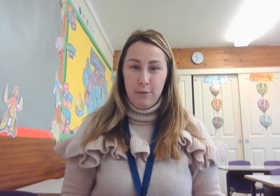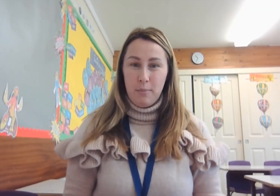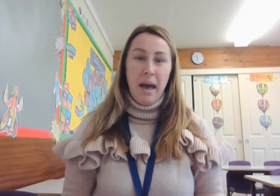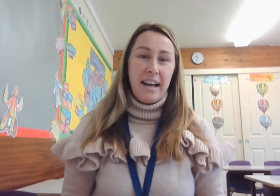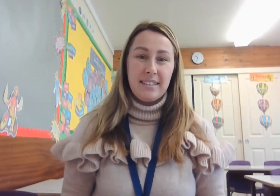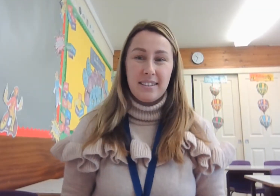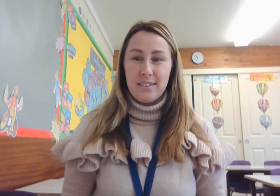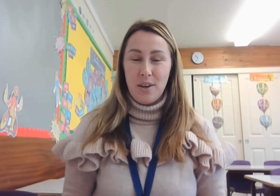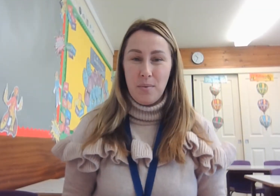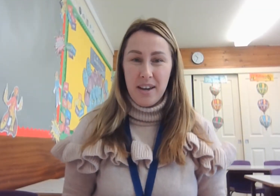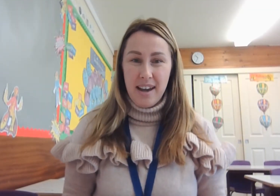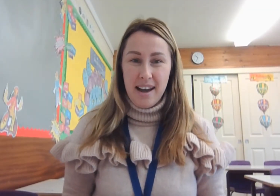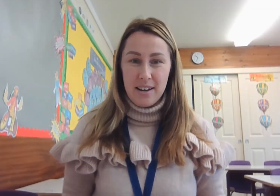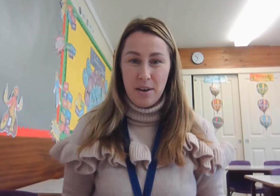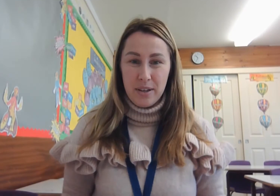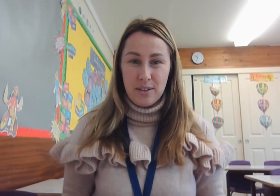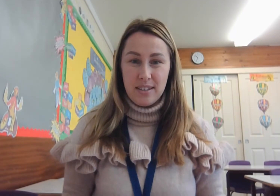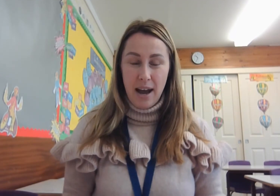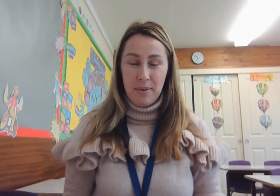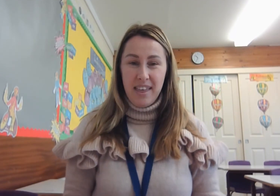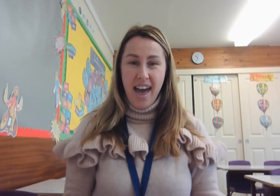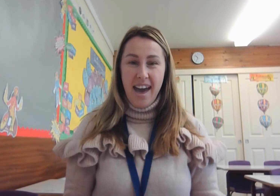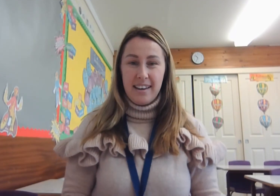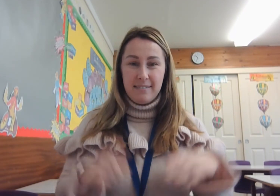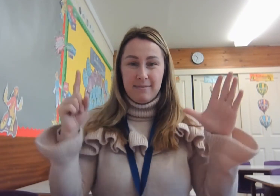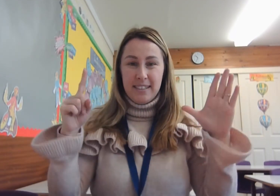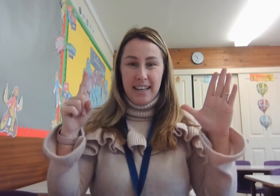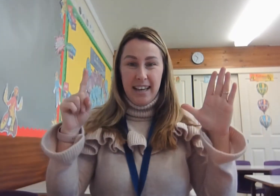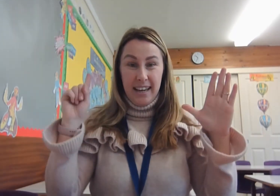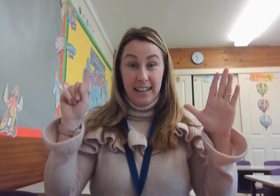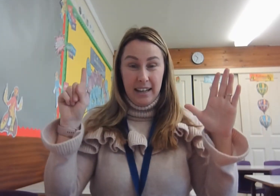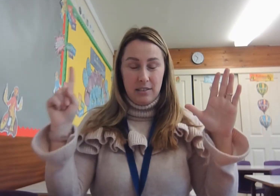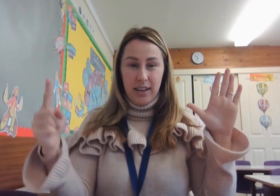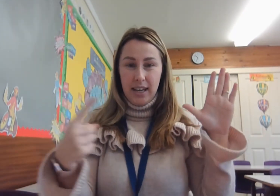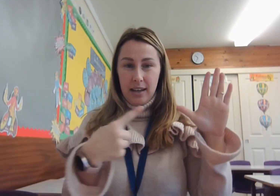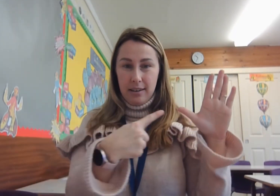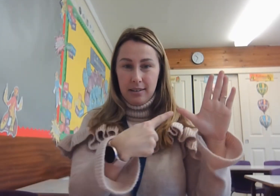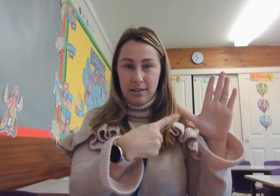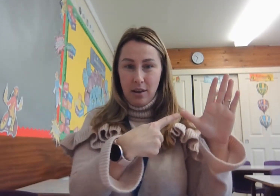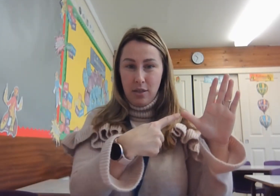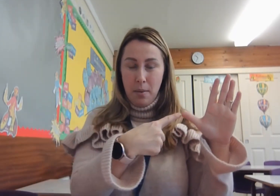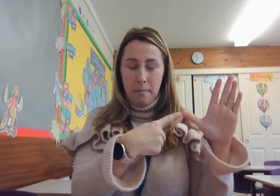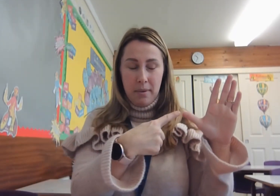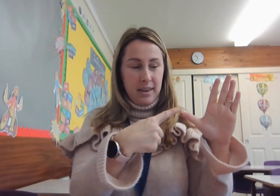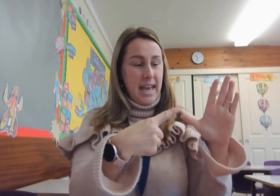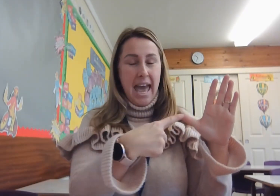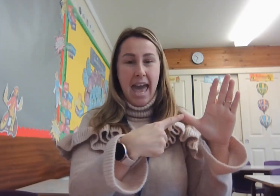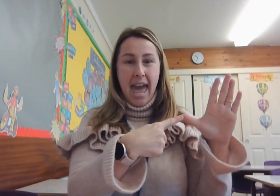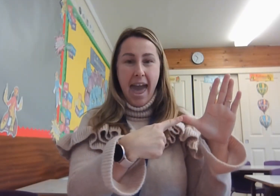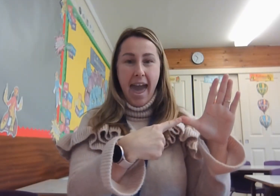alphabet. So we are going to start with A. Index finger to your thumb. A.